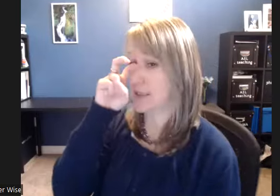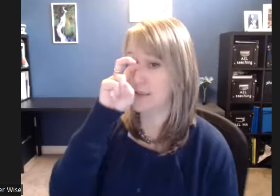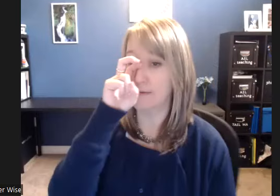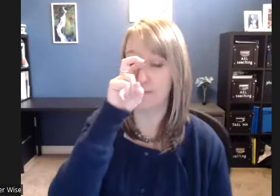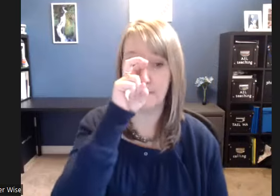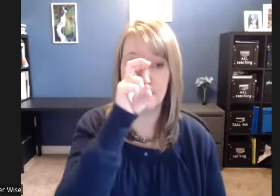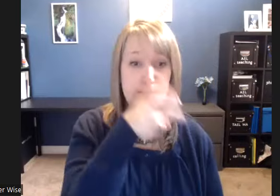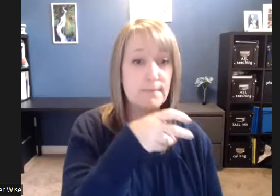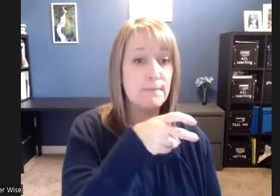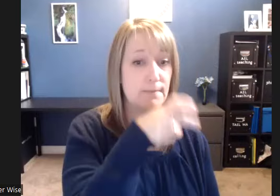Strict.